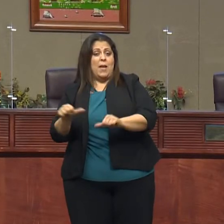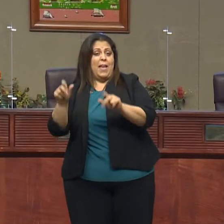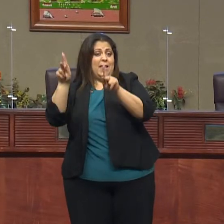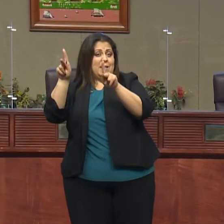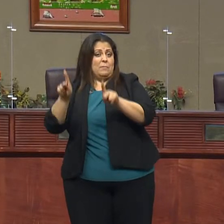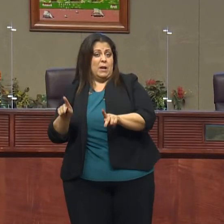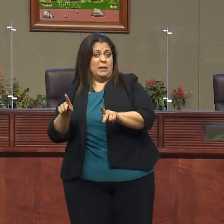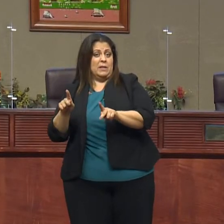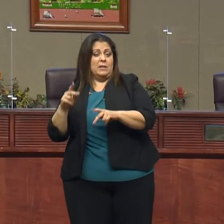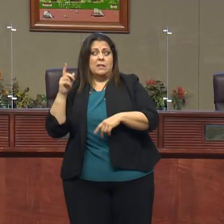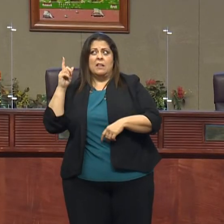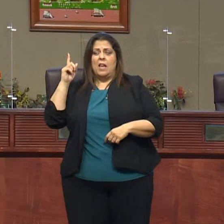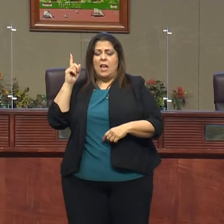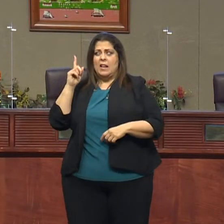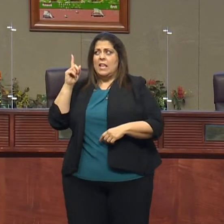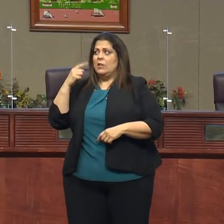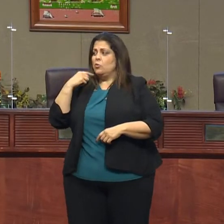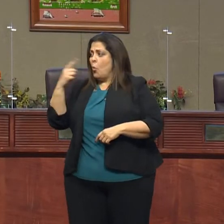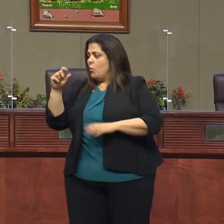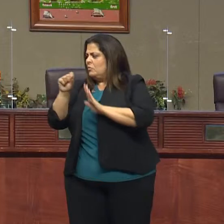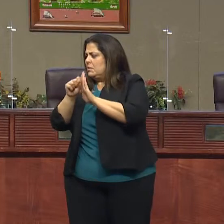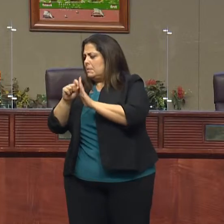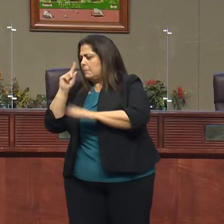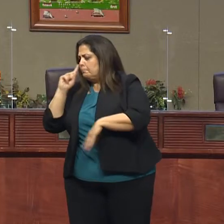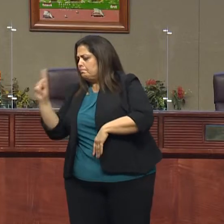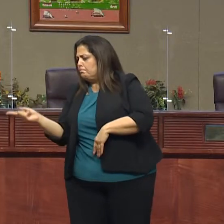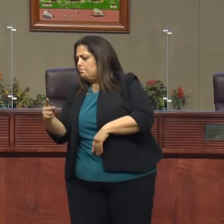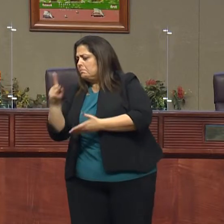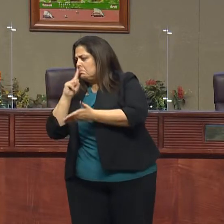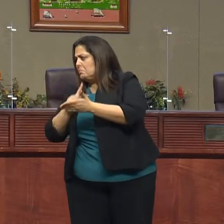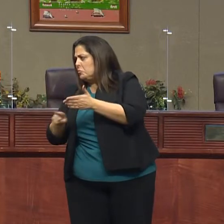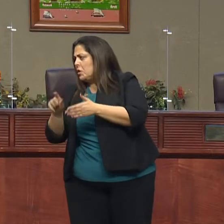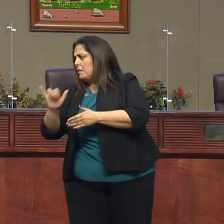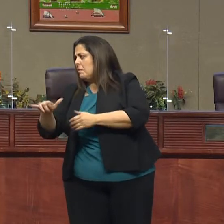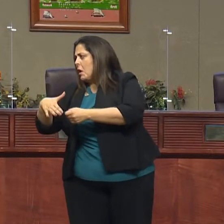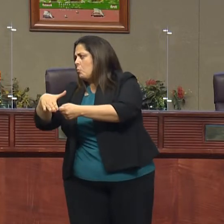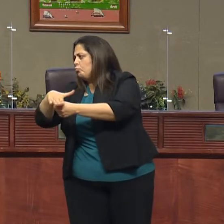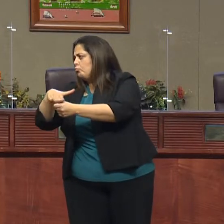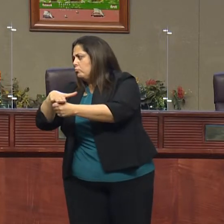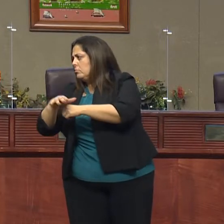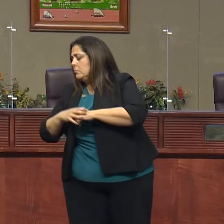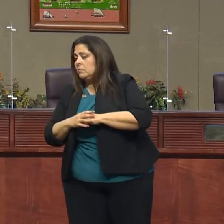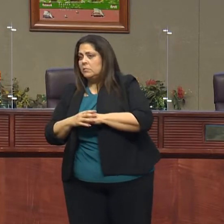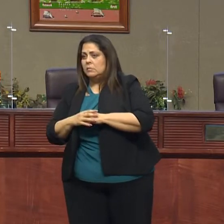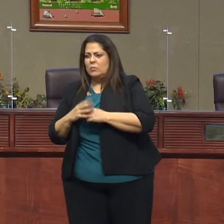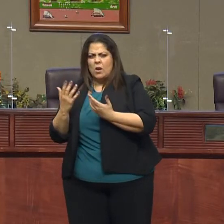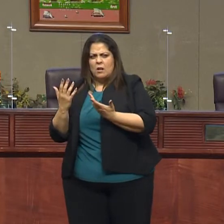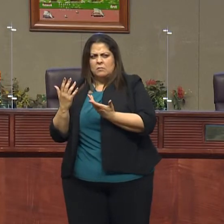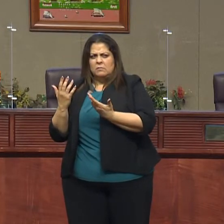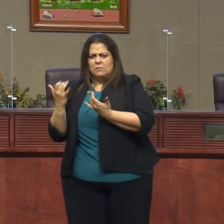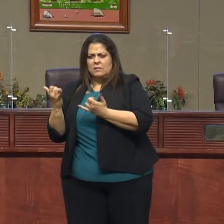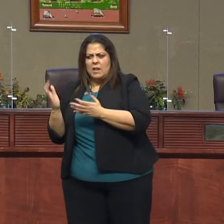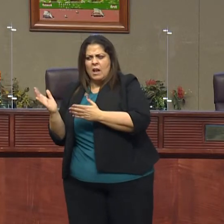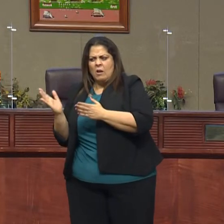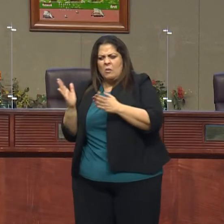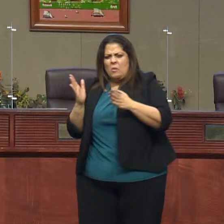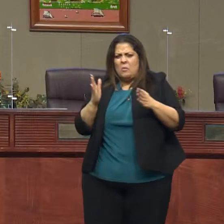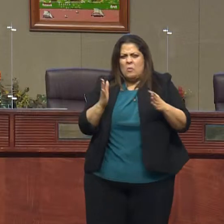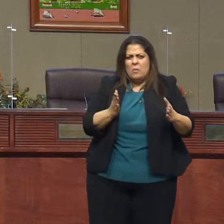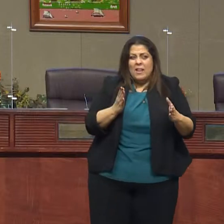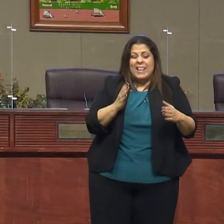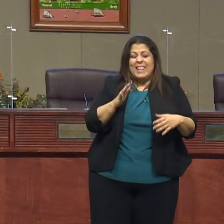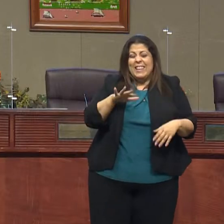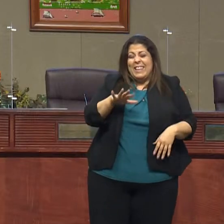had directed the state to look into it. And now that seems to be what we're kind of doing